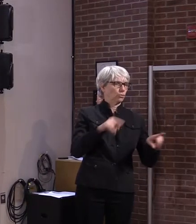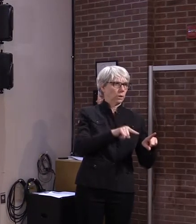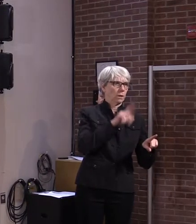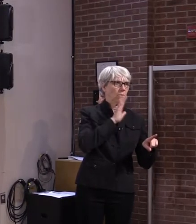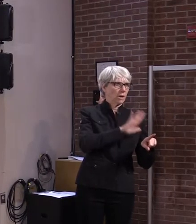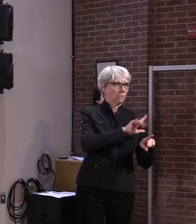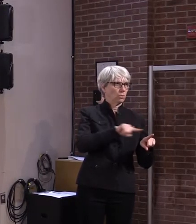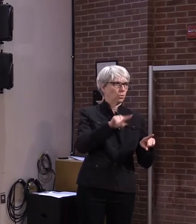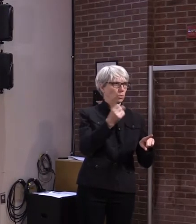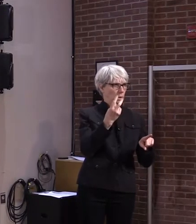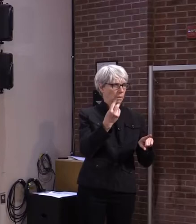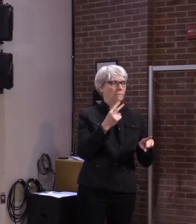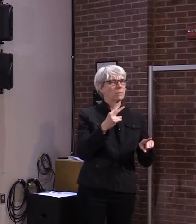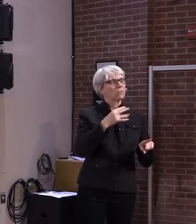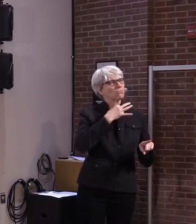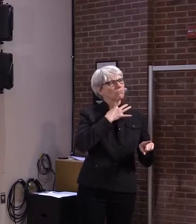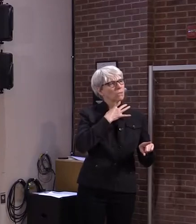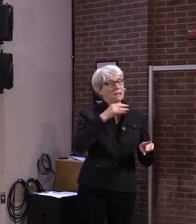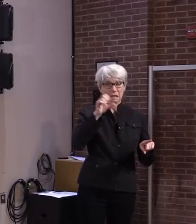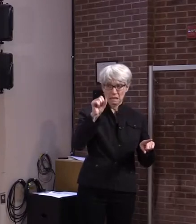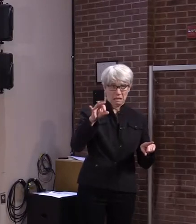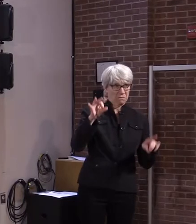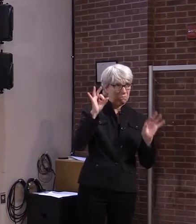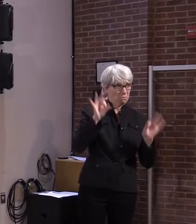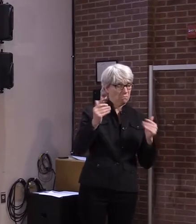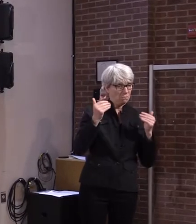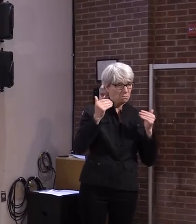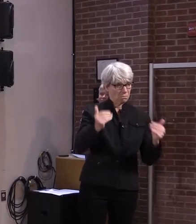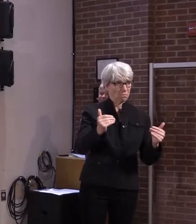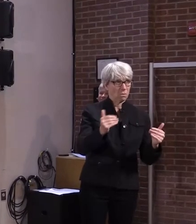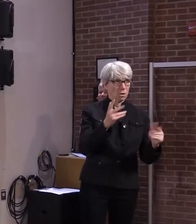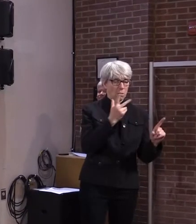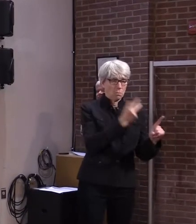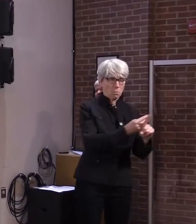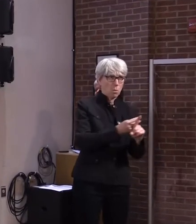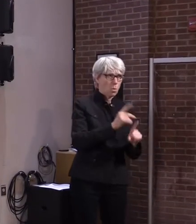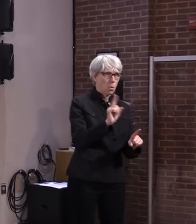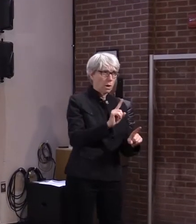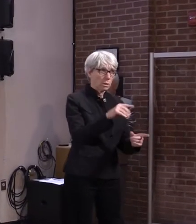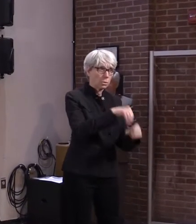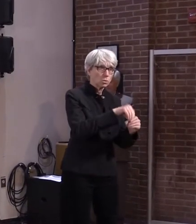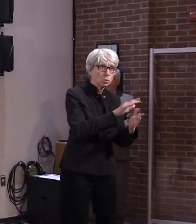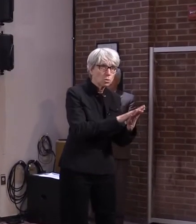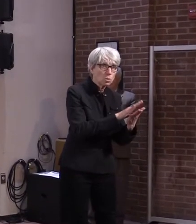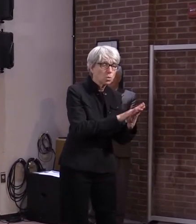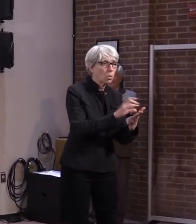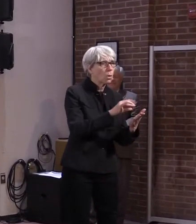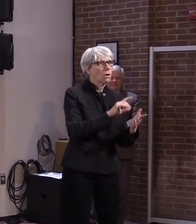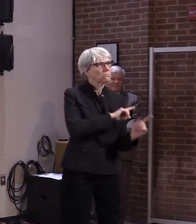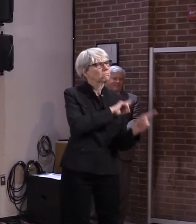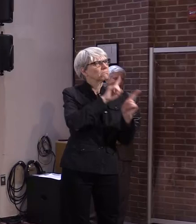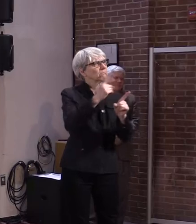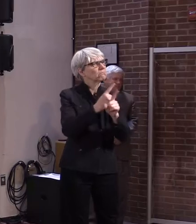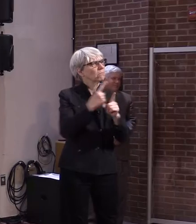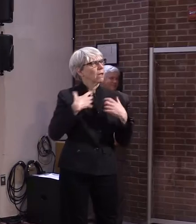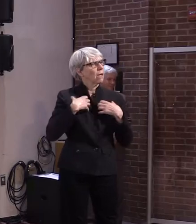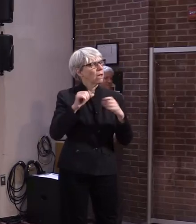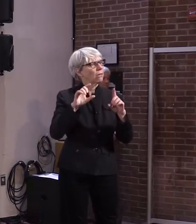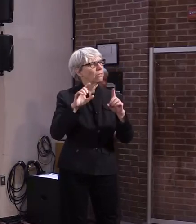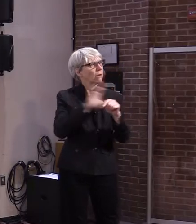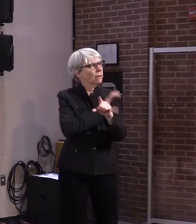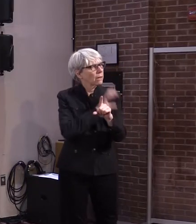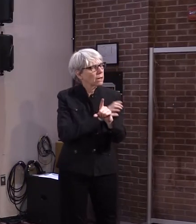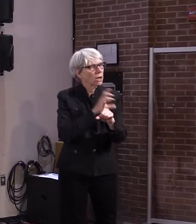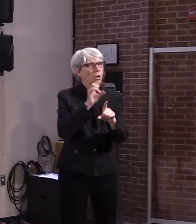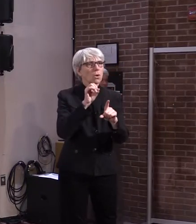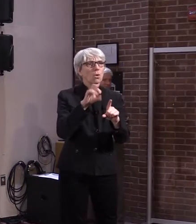vaccine for kids, but do you have any idea how that would be administered? Would it be at school, or would there be regular clinics, and would there be some